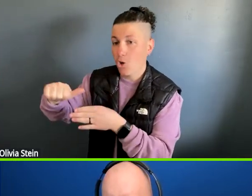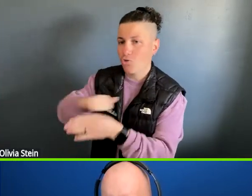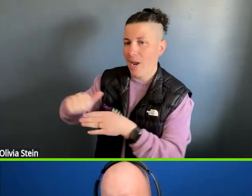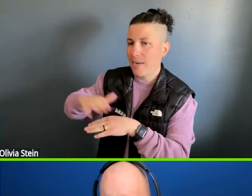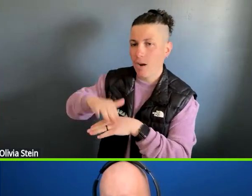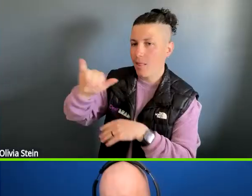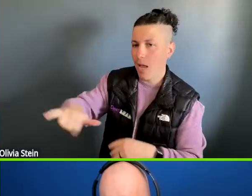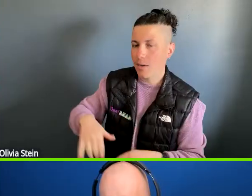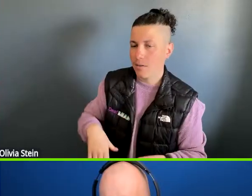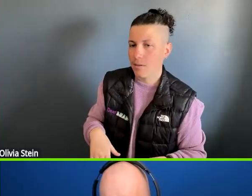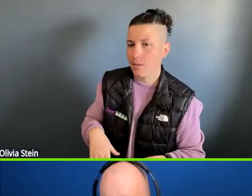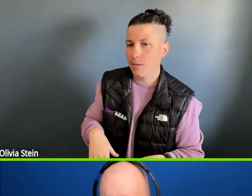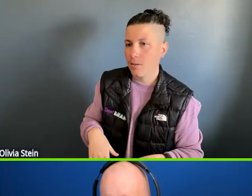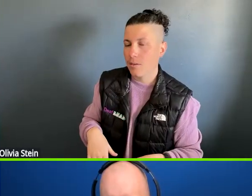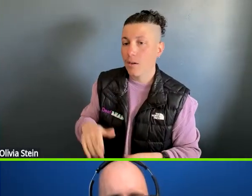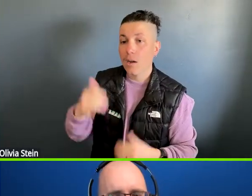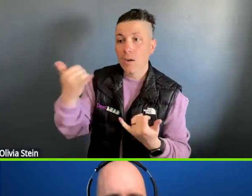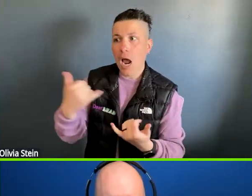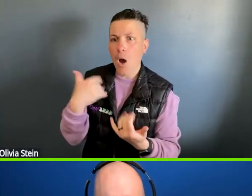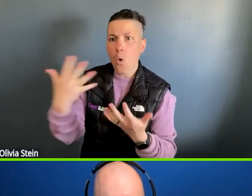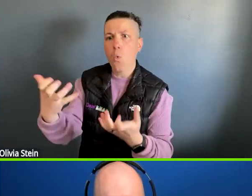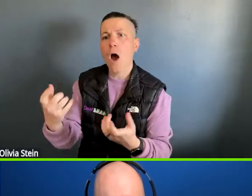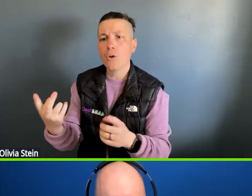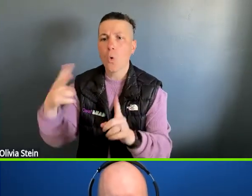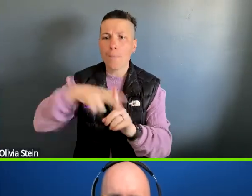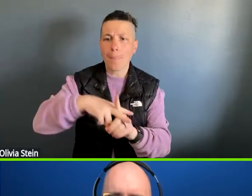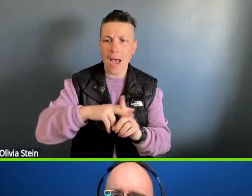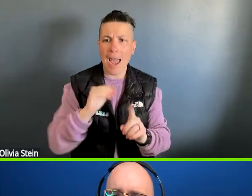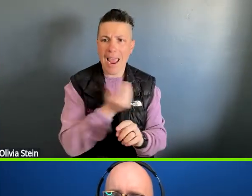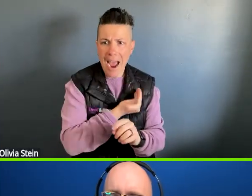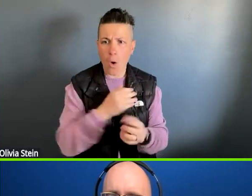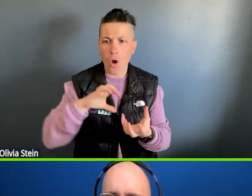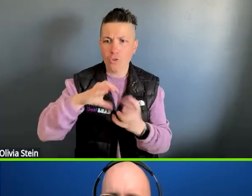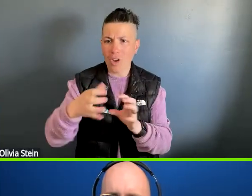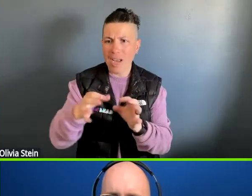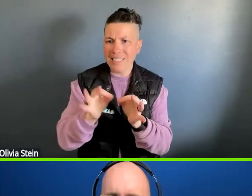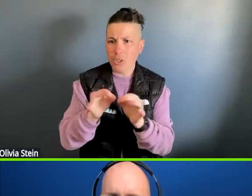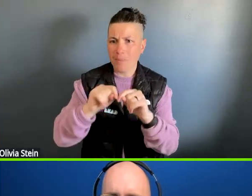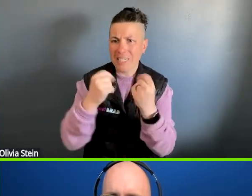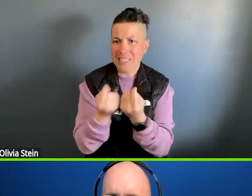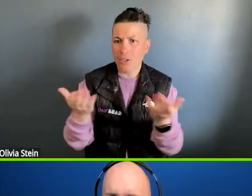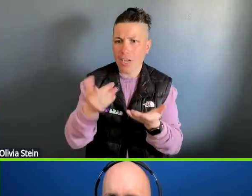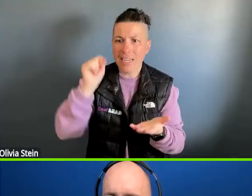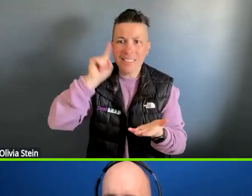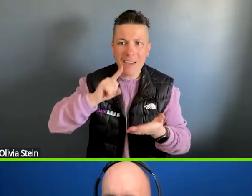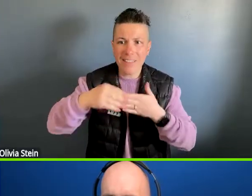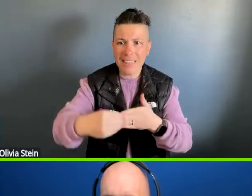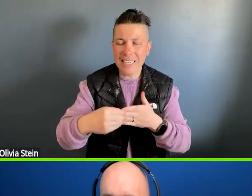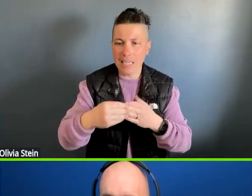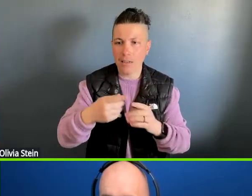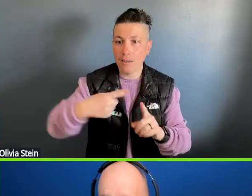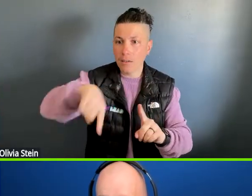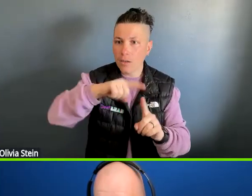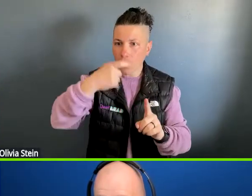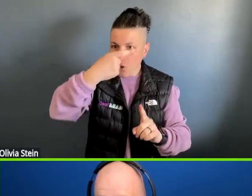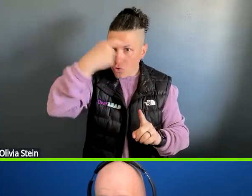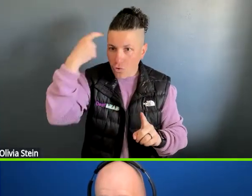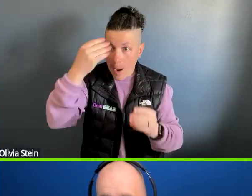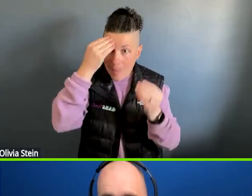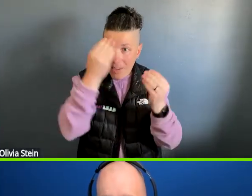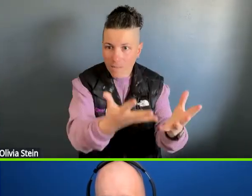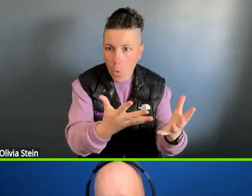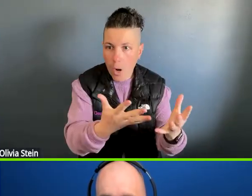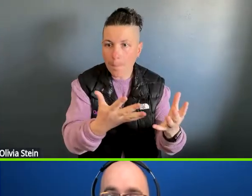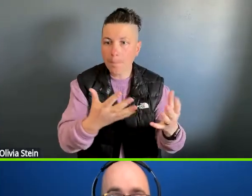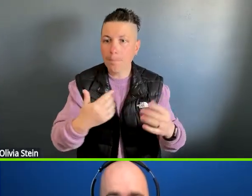Interpreters are not informed and they're not trained on that. So I do want to apply our crisis interpreting team here